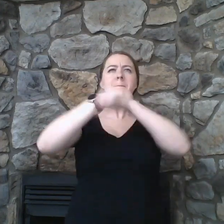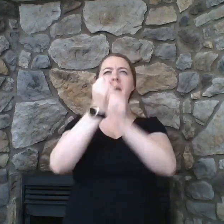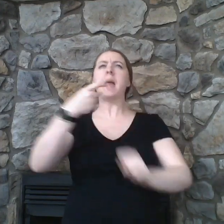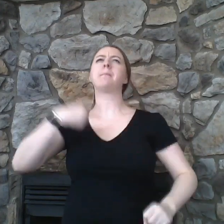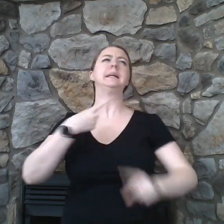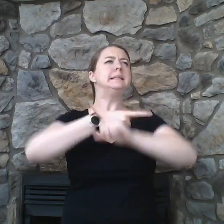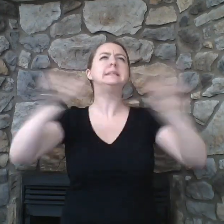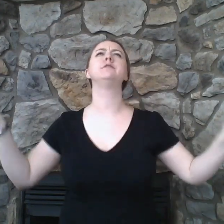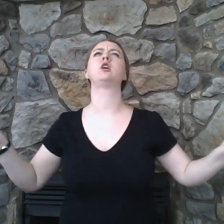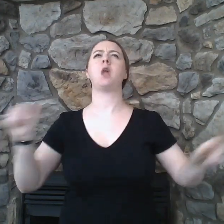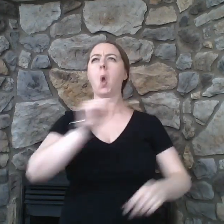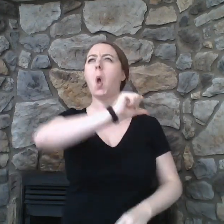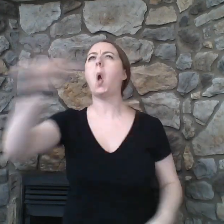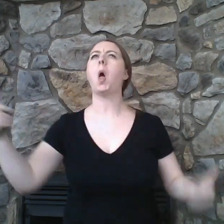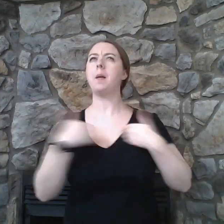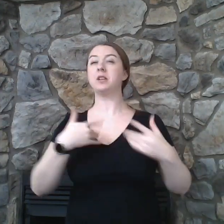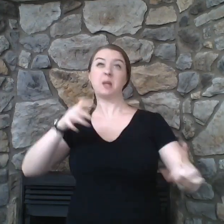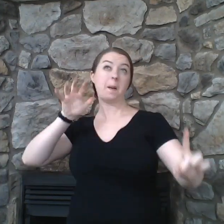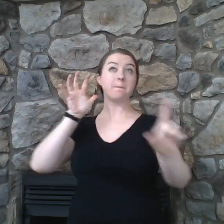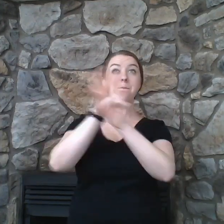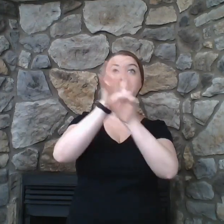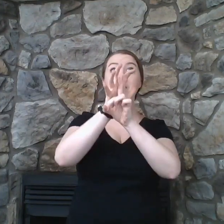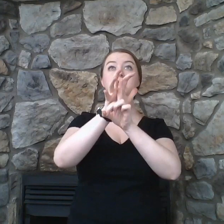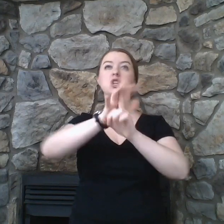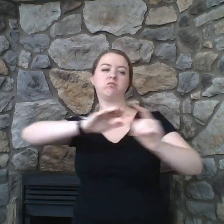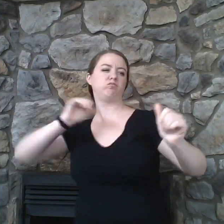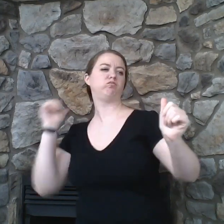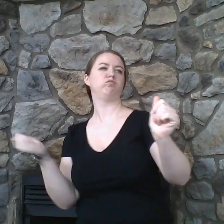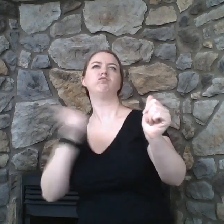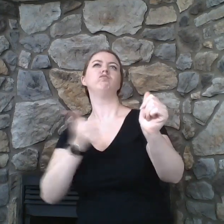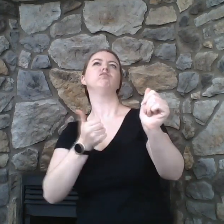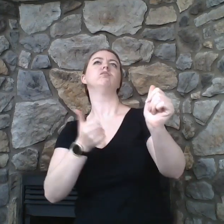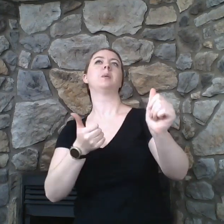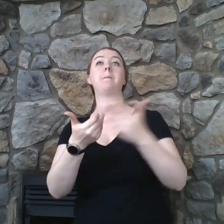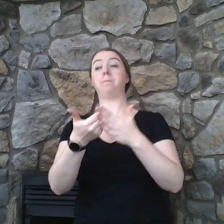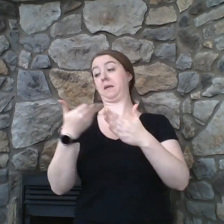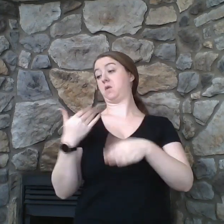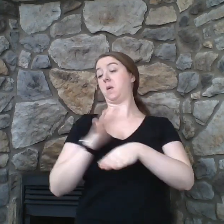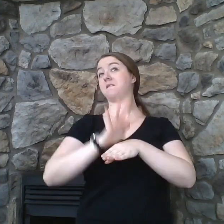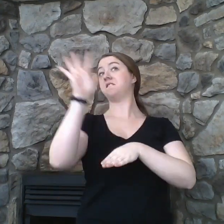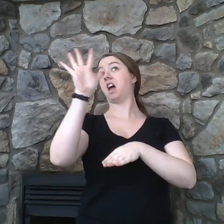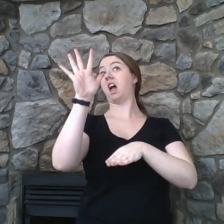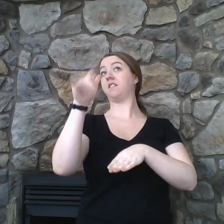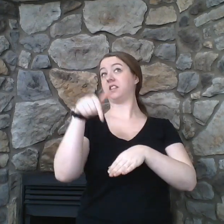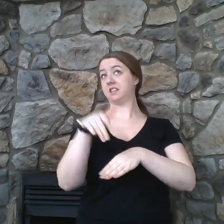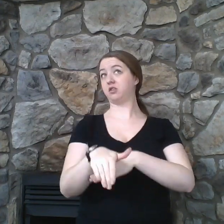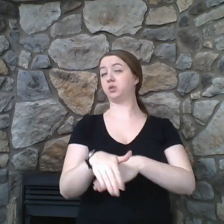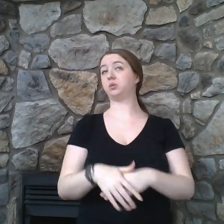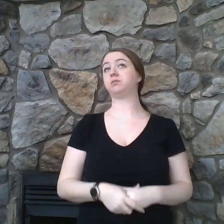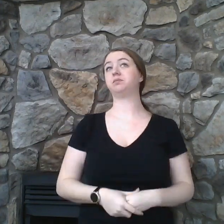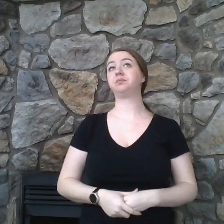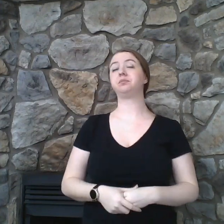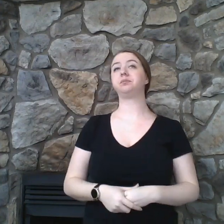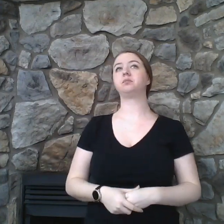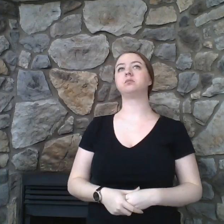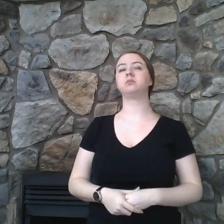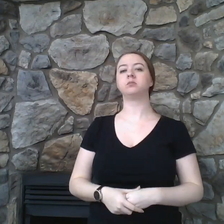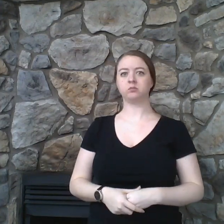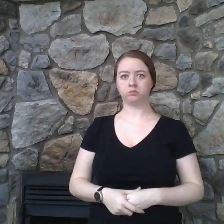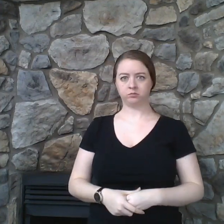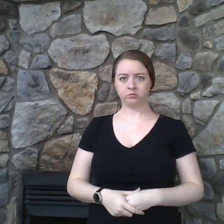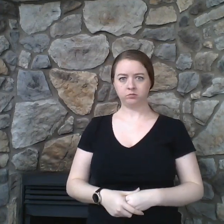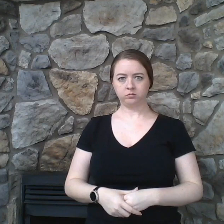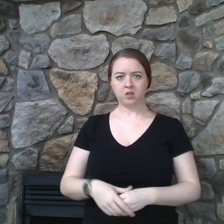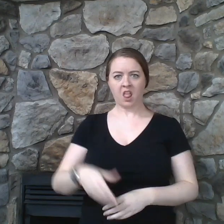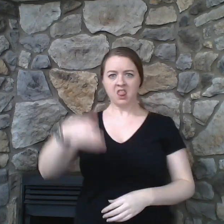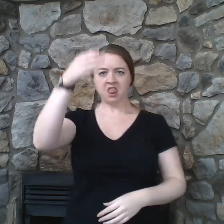different from all other animals. Make me popular and wonderfully run after by 5 this afternoon."